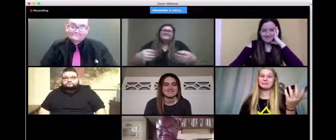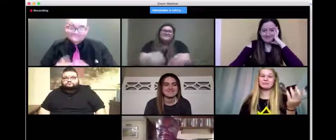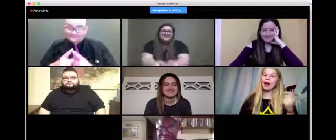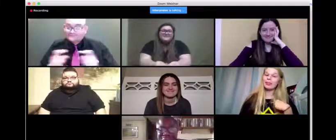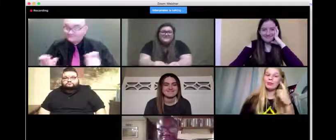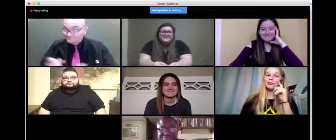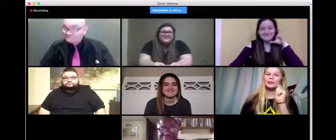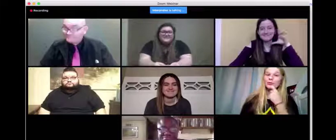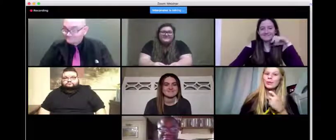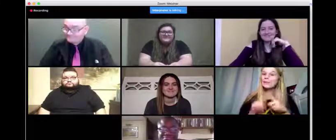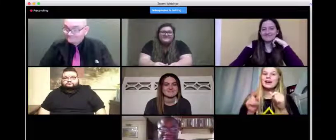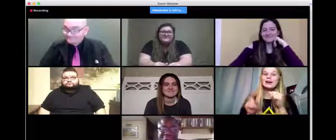way.